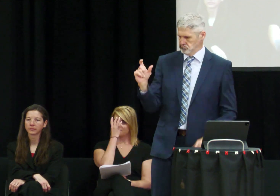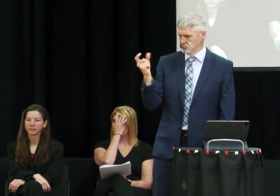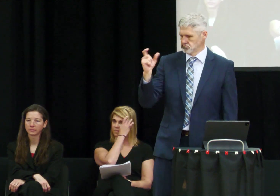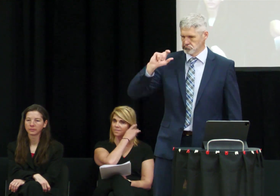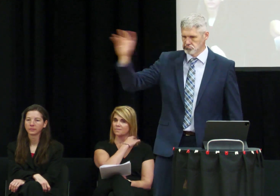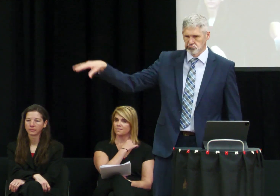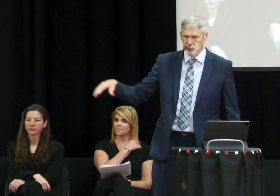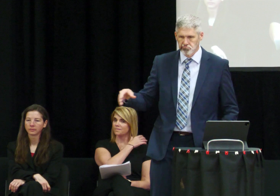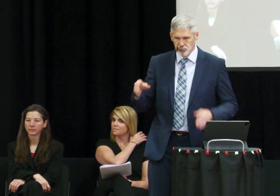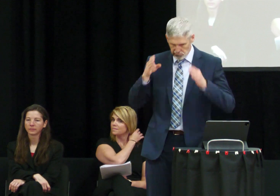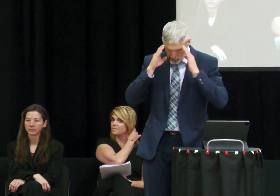nothing.